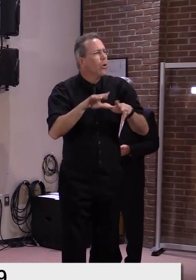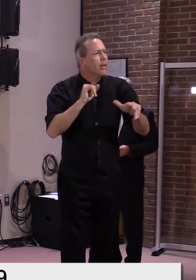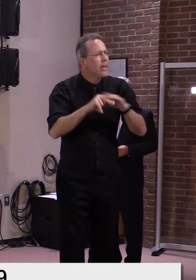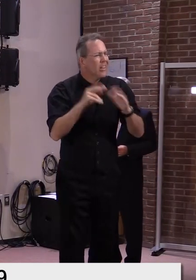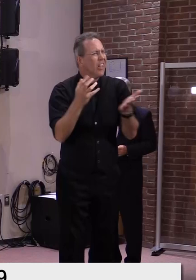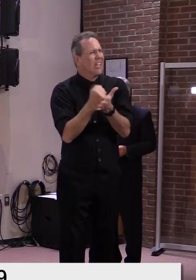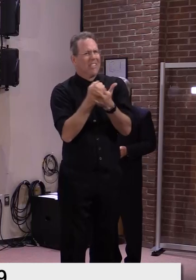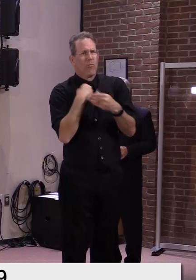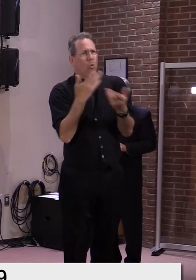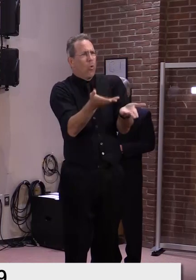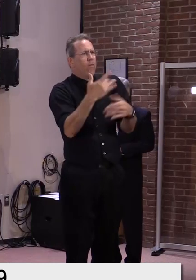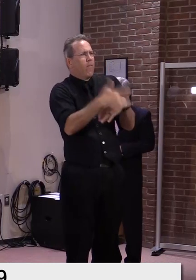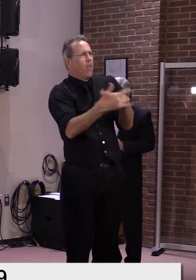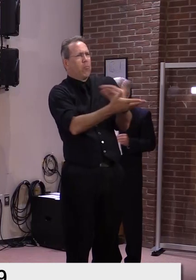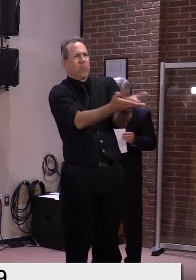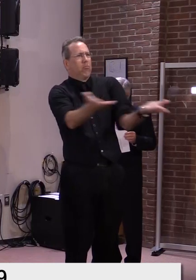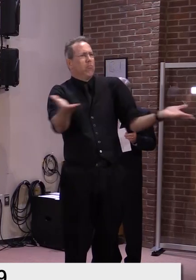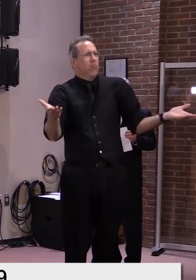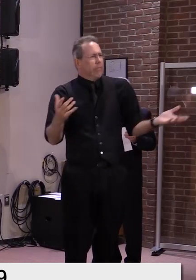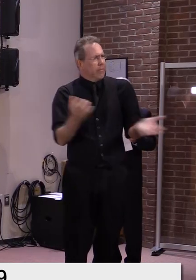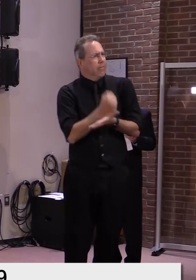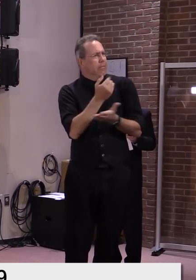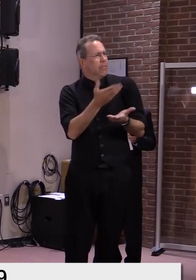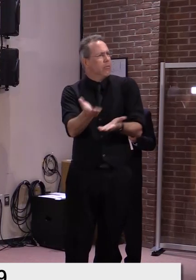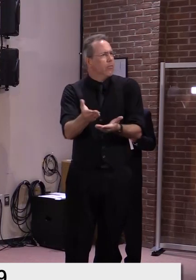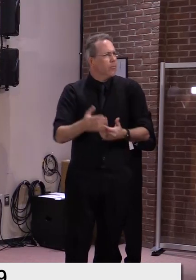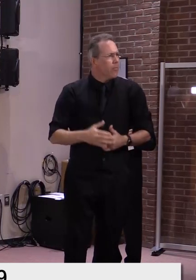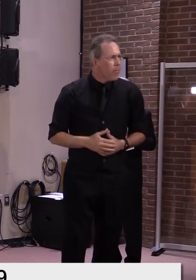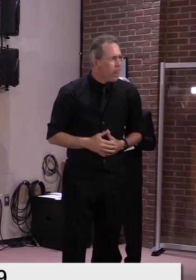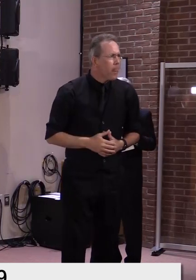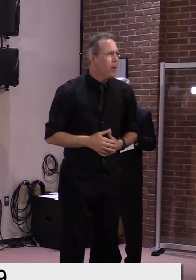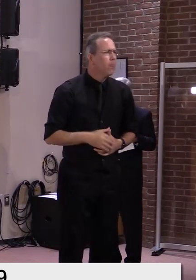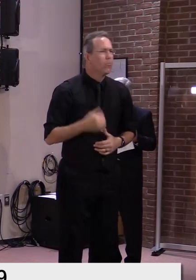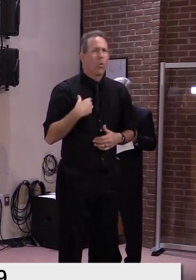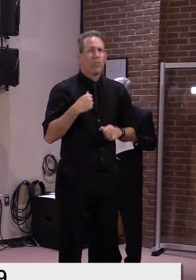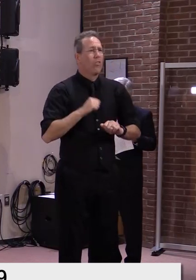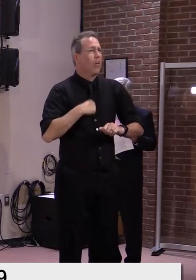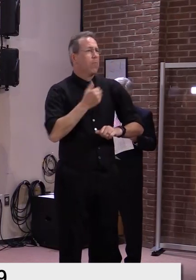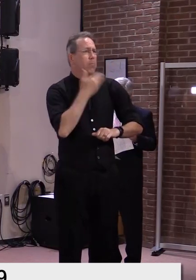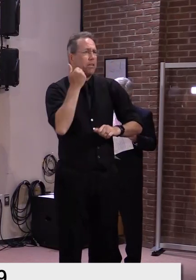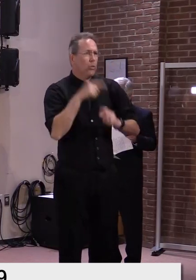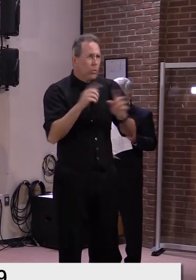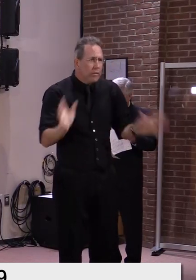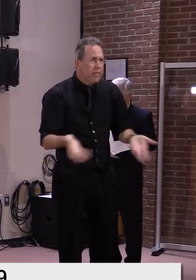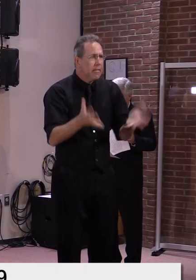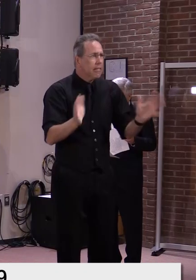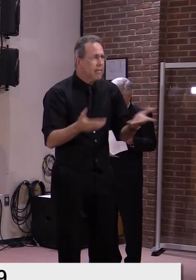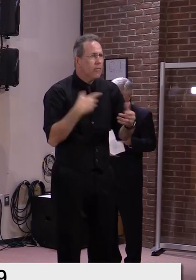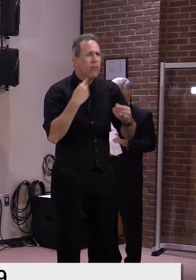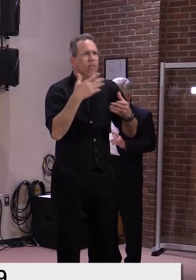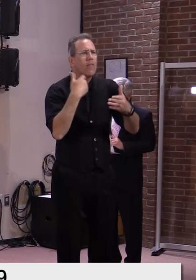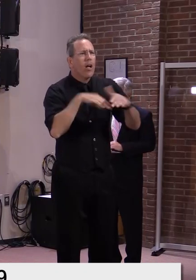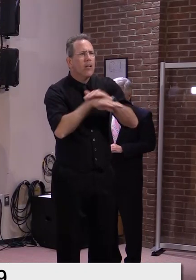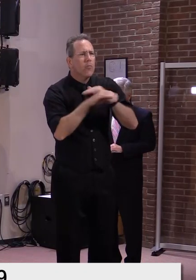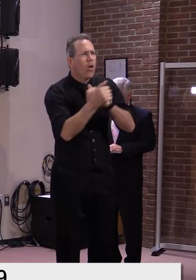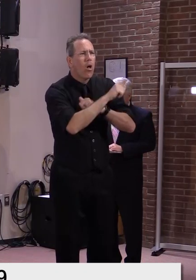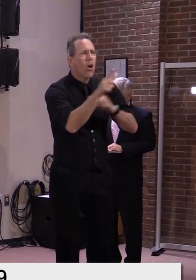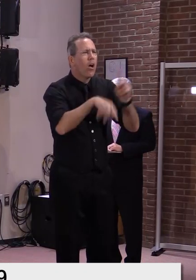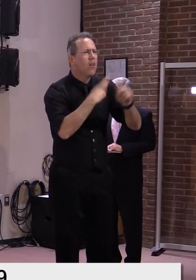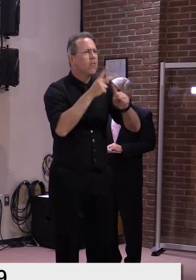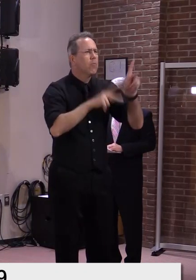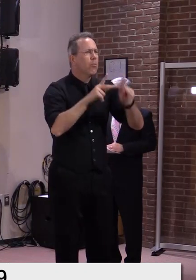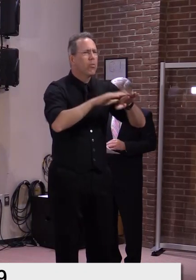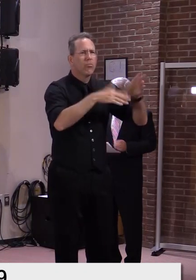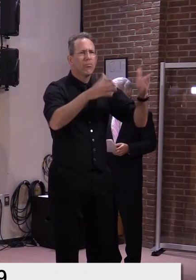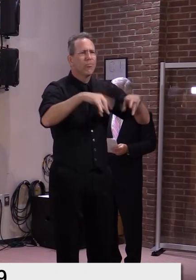but we're going to continue to do everything we can to make it as easy as possible and be as accessible as possible, and